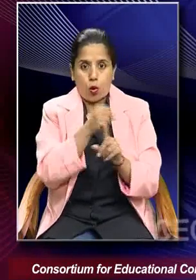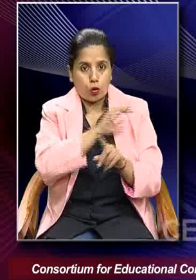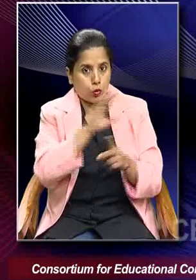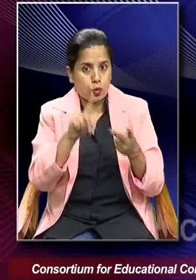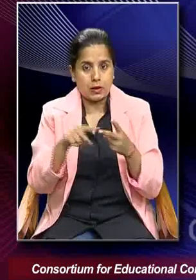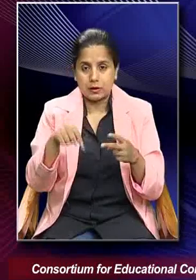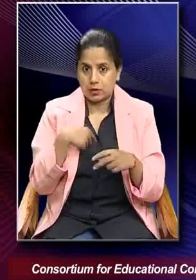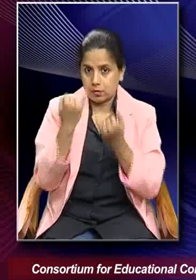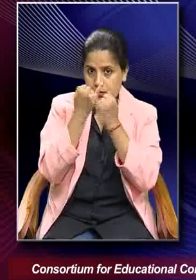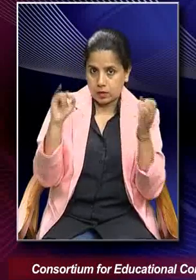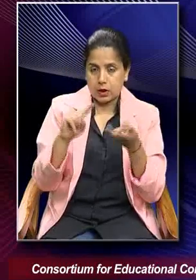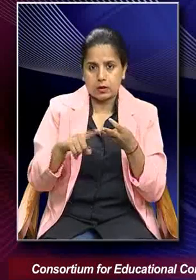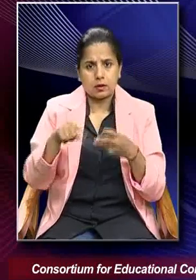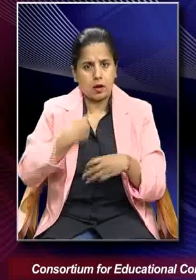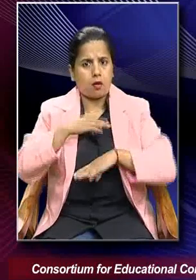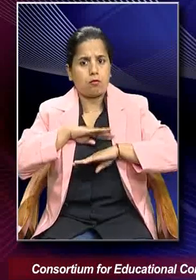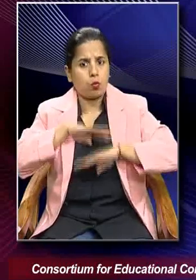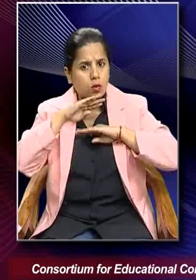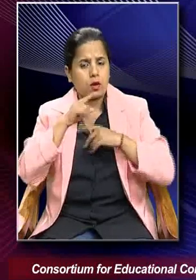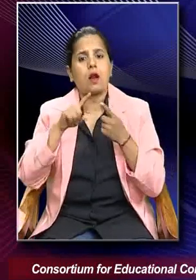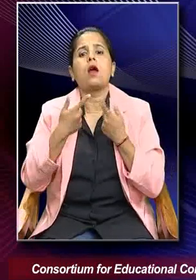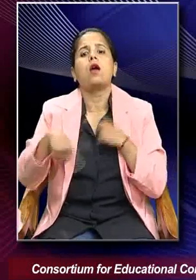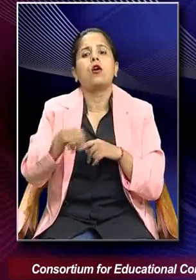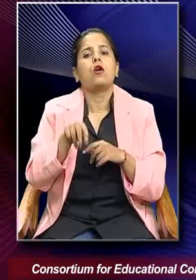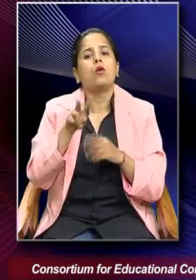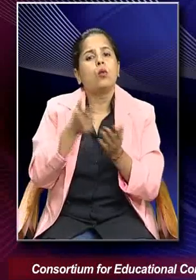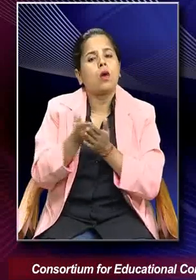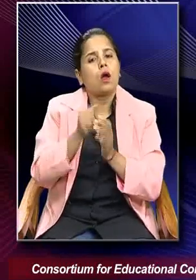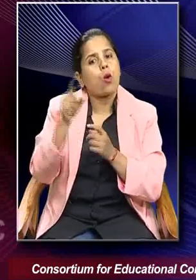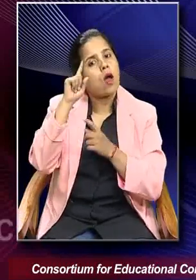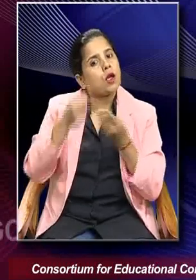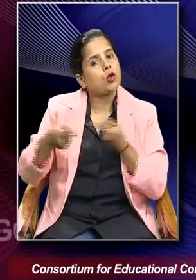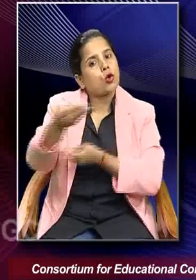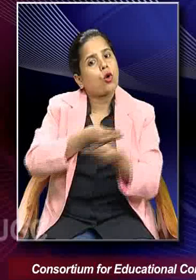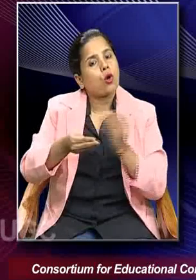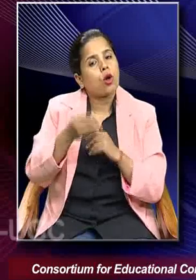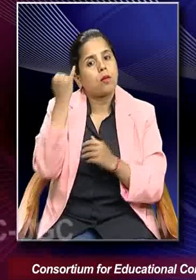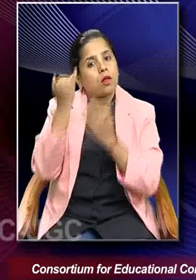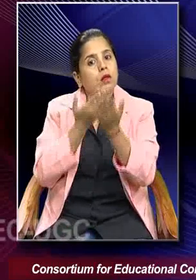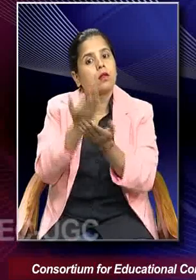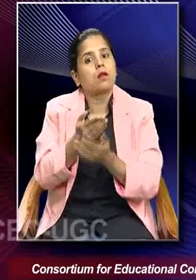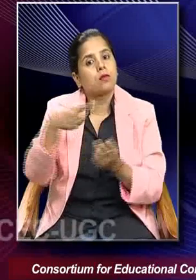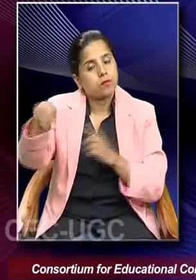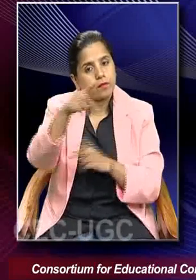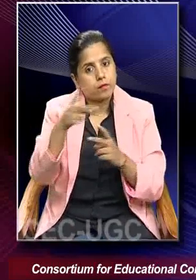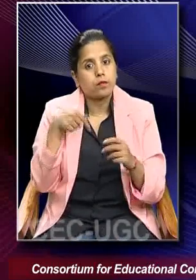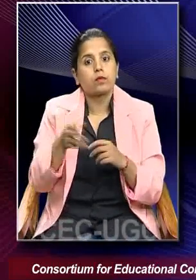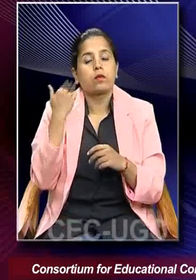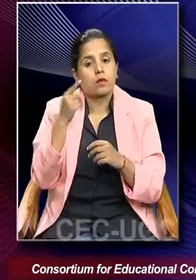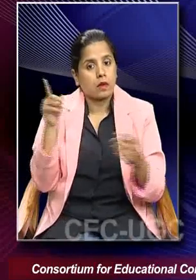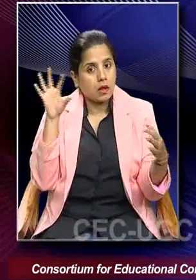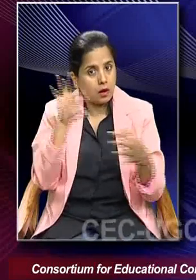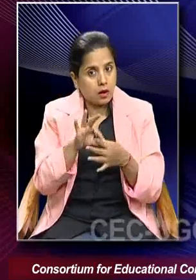and self-sufficient village economy proposed by Gandhian thoughts. Violence is associated